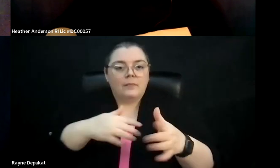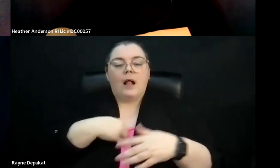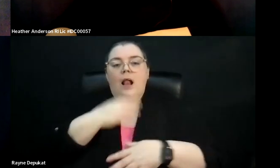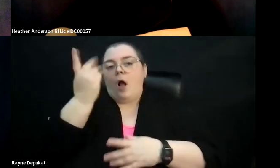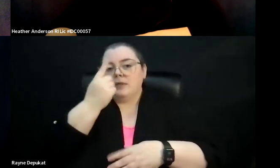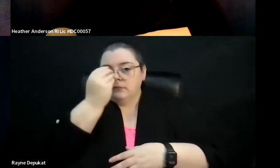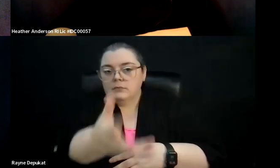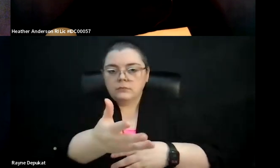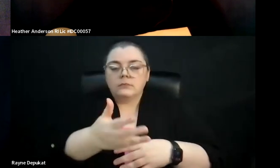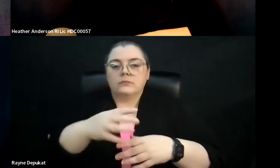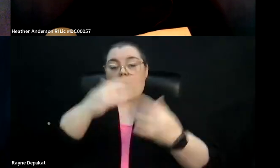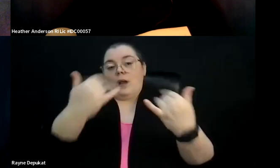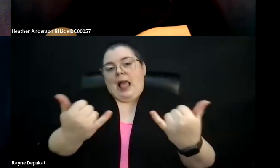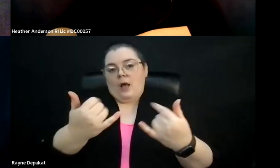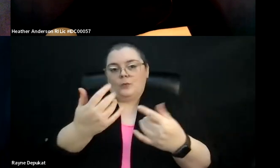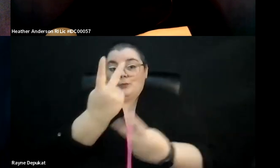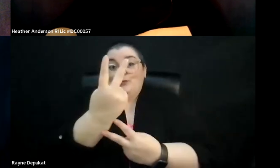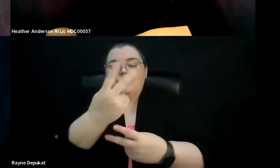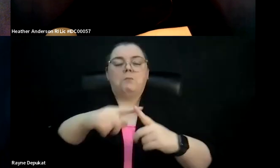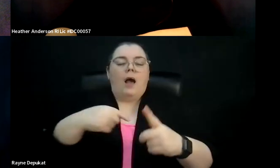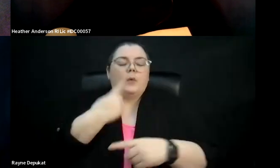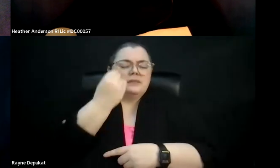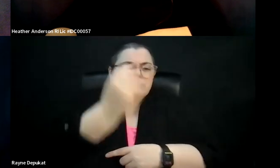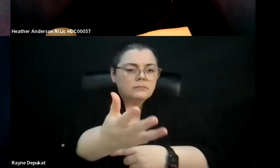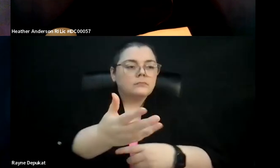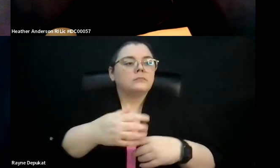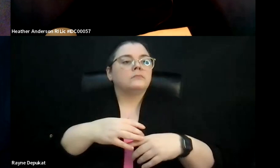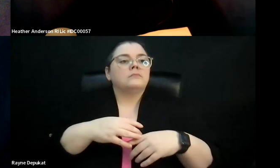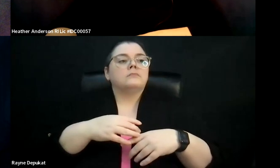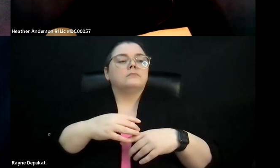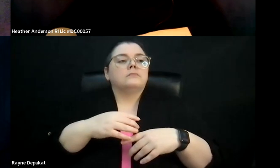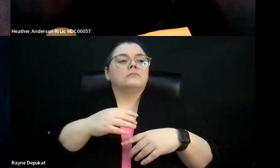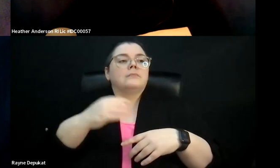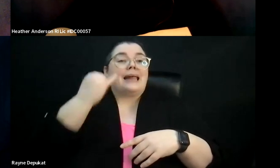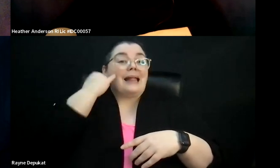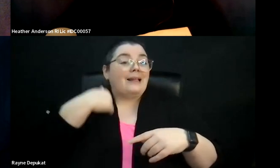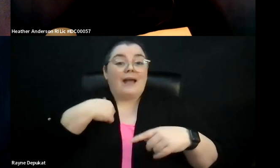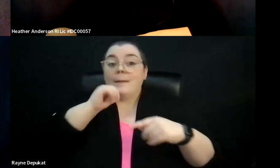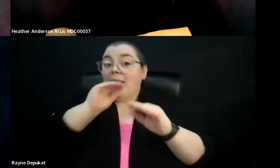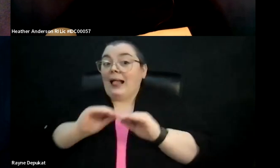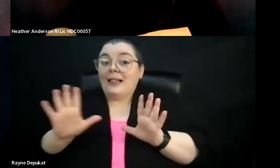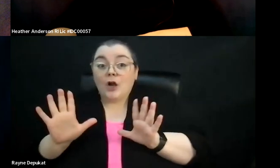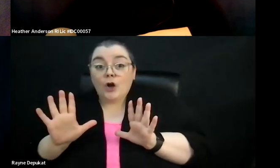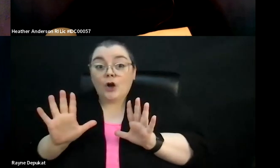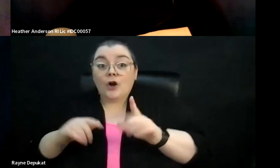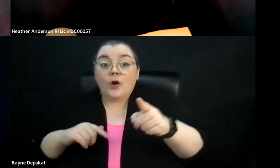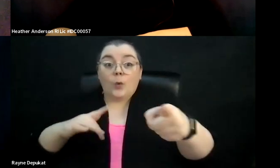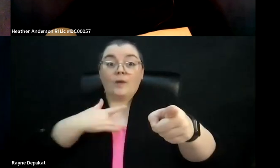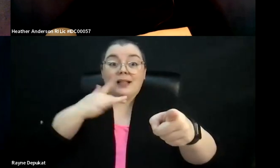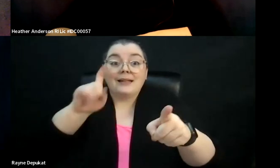so, you know, we've kind of been like, hey, Kendra, what do you think? And we're open to feedback. And tonight we have 2 deaf interpreters. But if I am at any